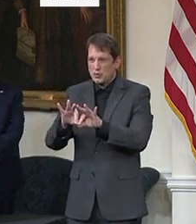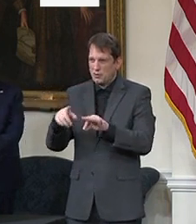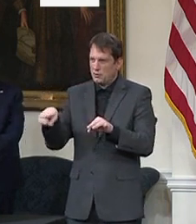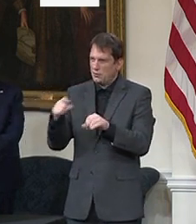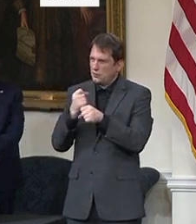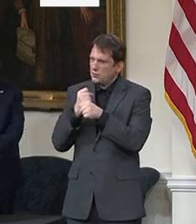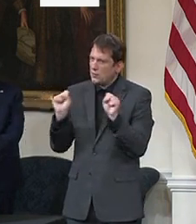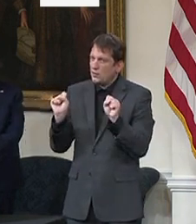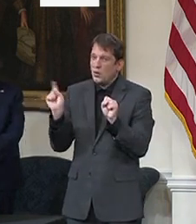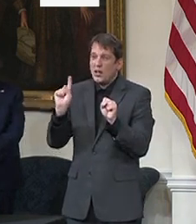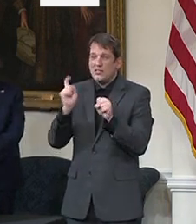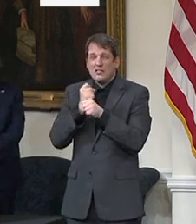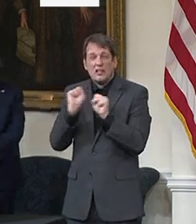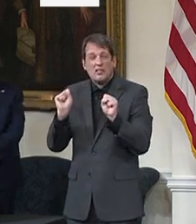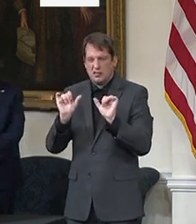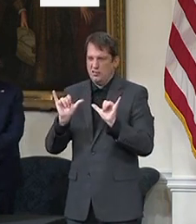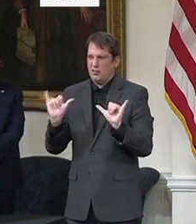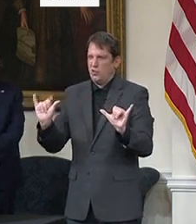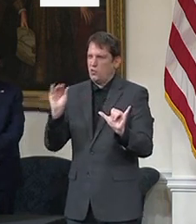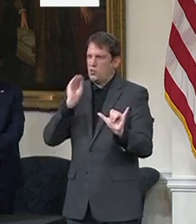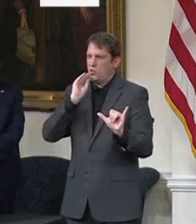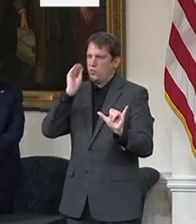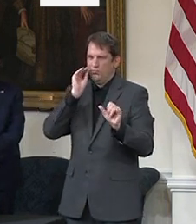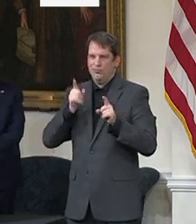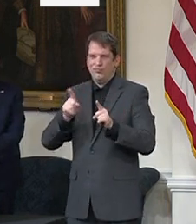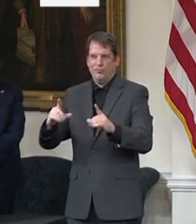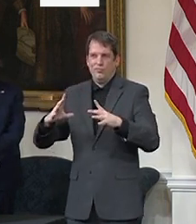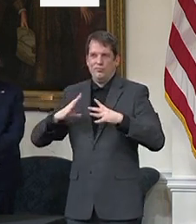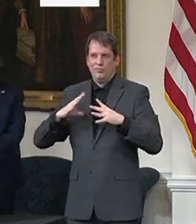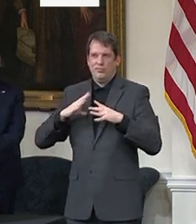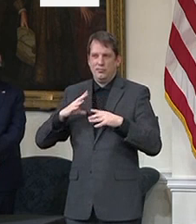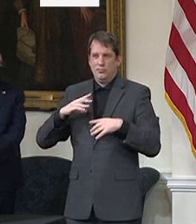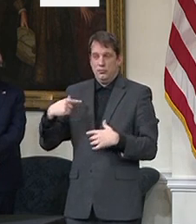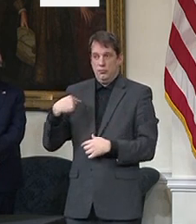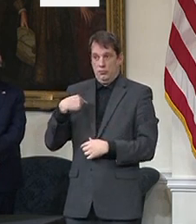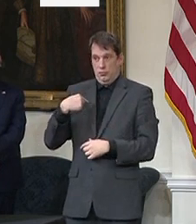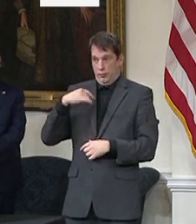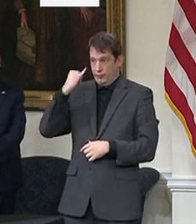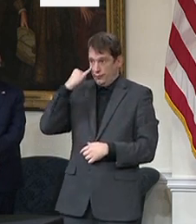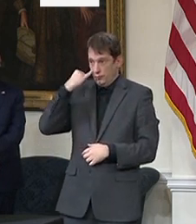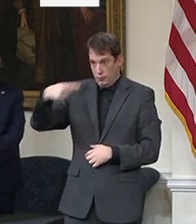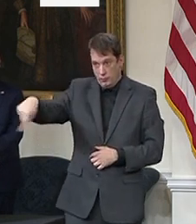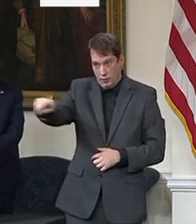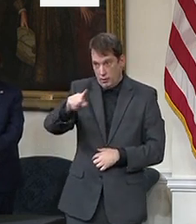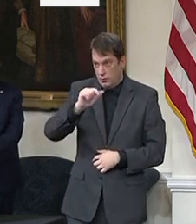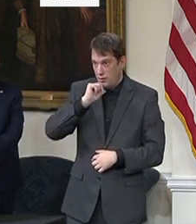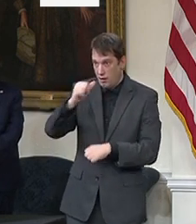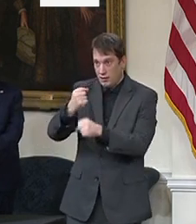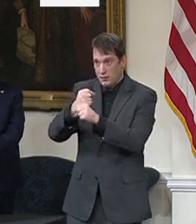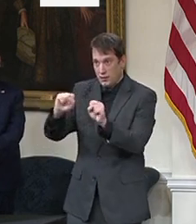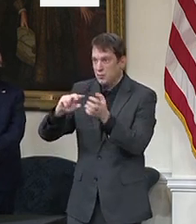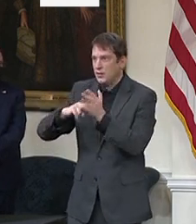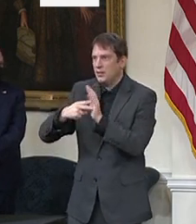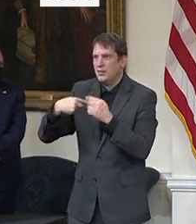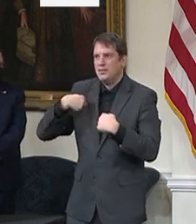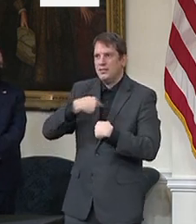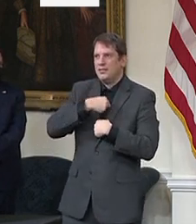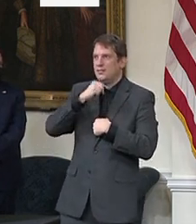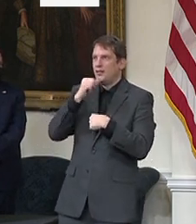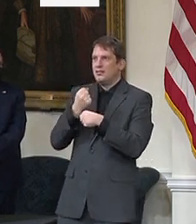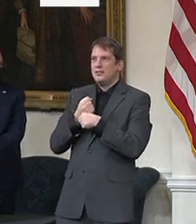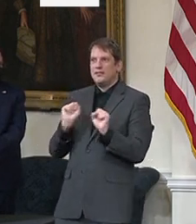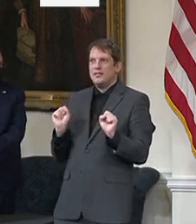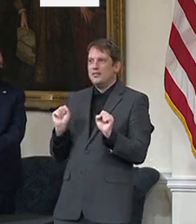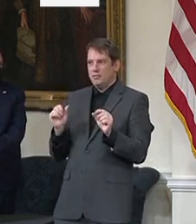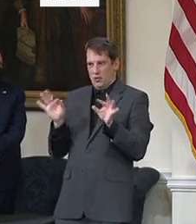again, we at MDOT can't stay safe unless you stay safe. We have to interact with you to run this supply chain. And the best gift you